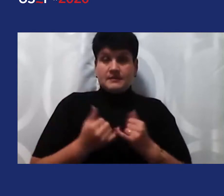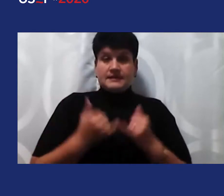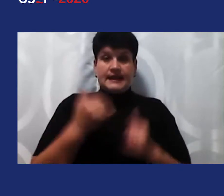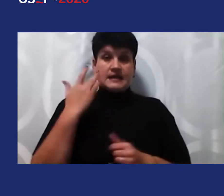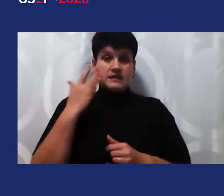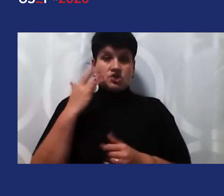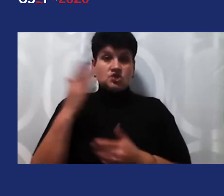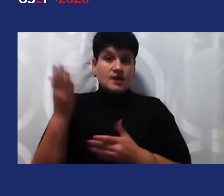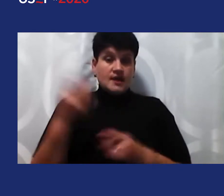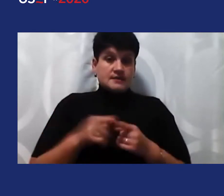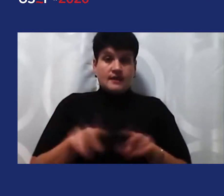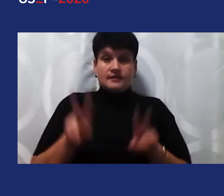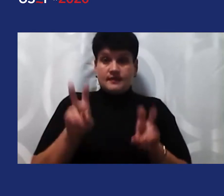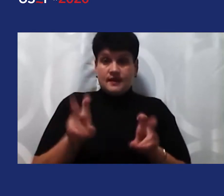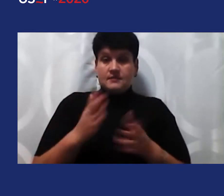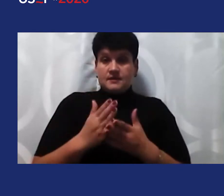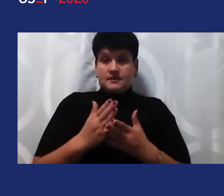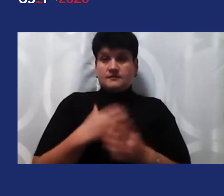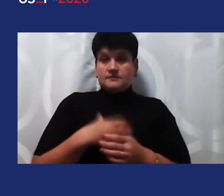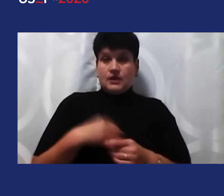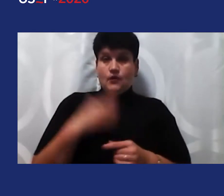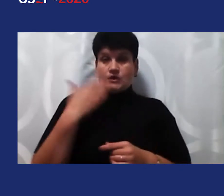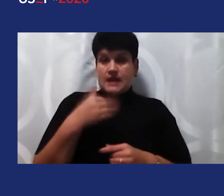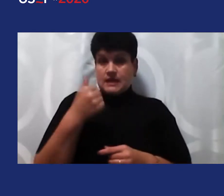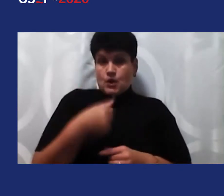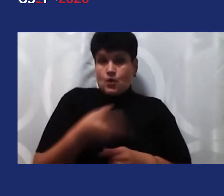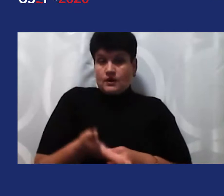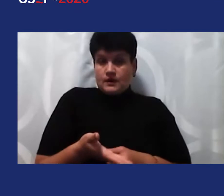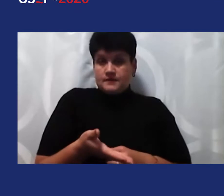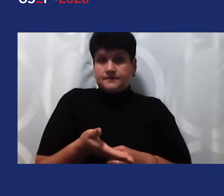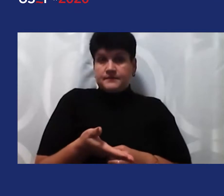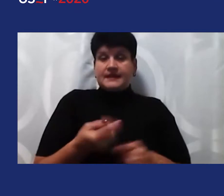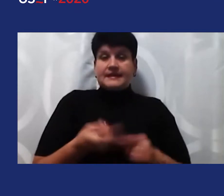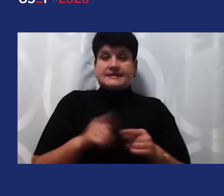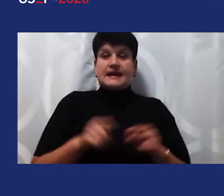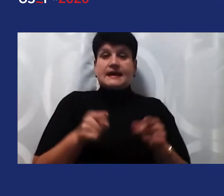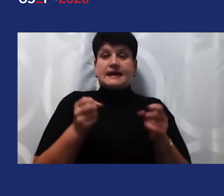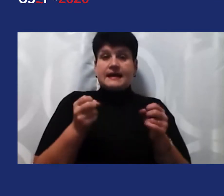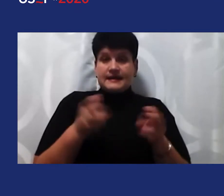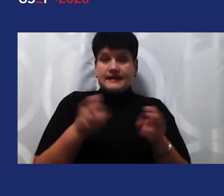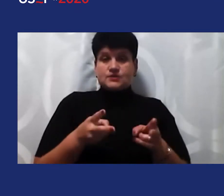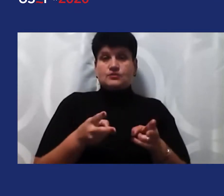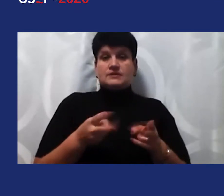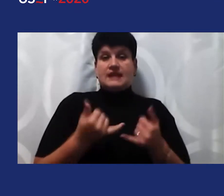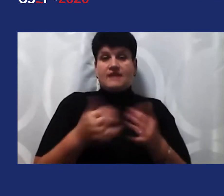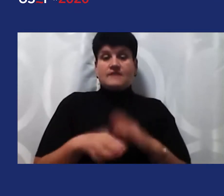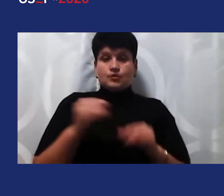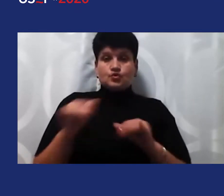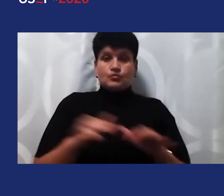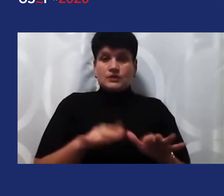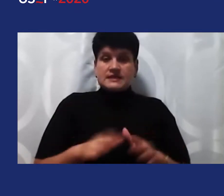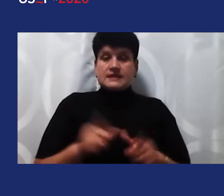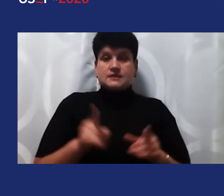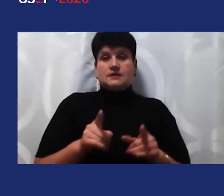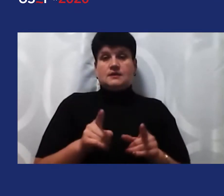to the political life. For us, we faced that challenge for a long time. For US, this became